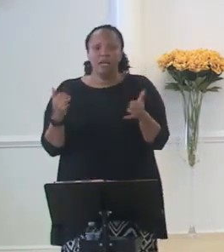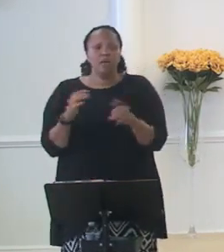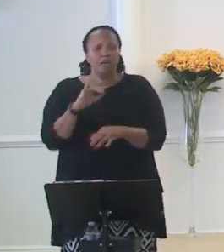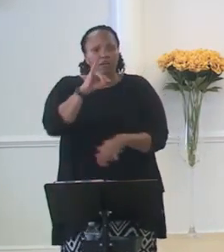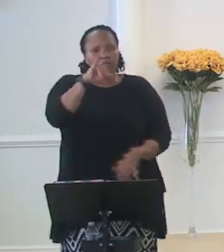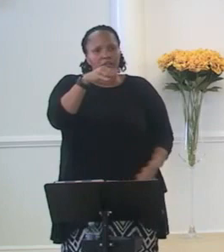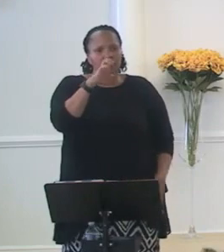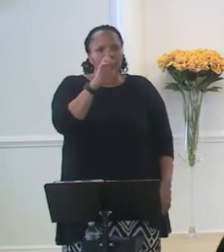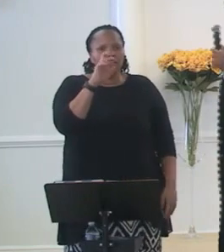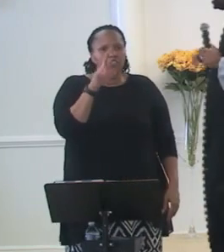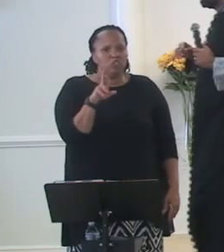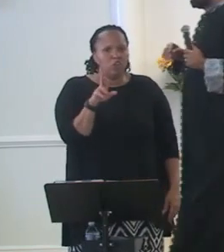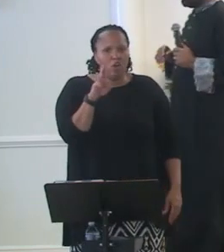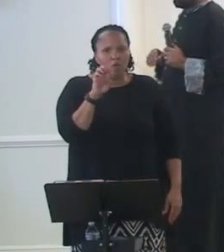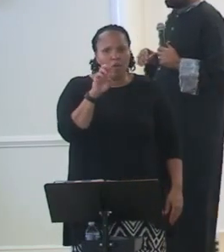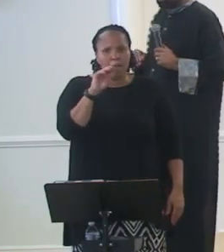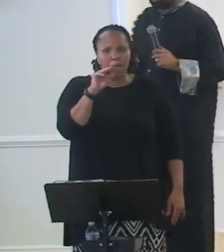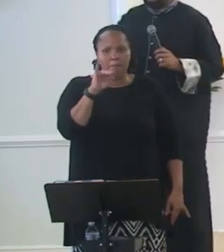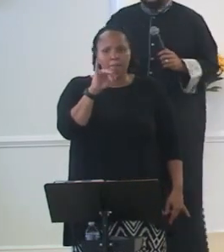Jeremiah, before we leave Jeremiah,